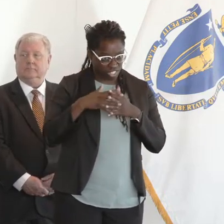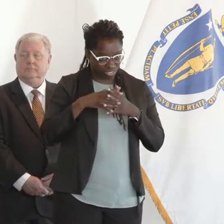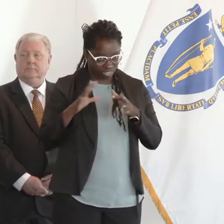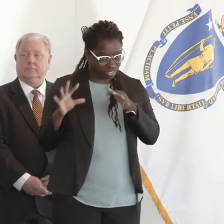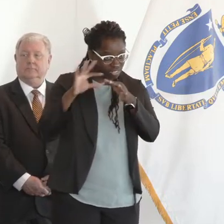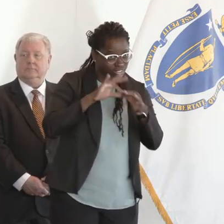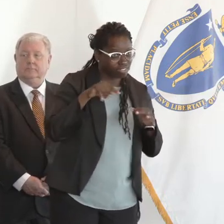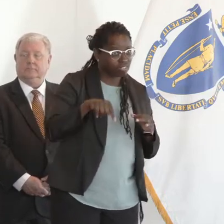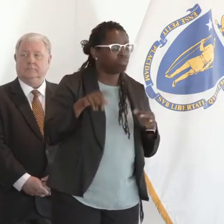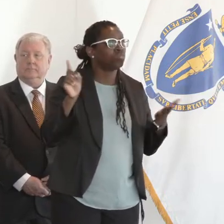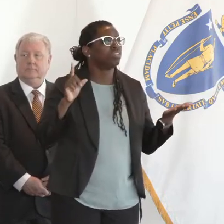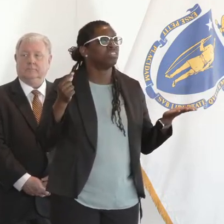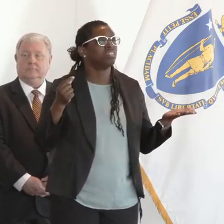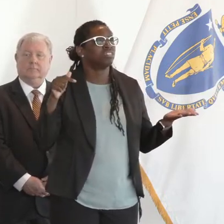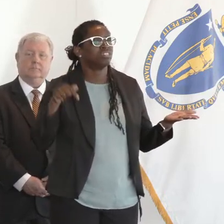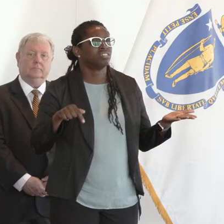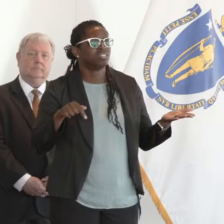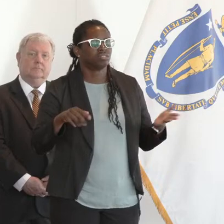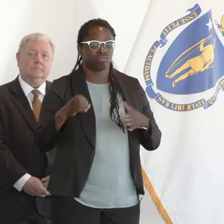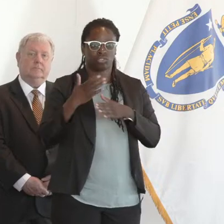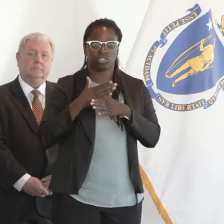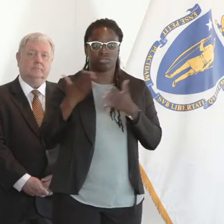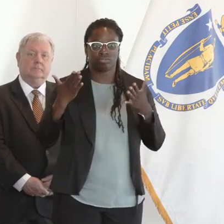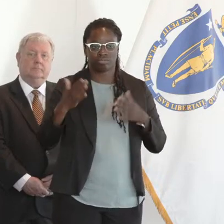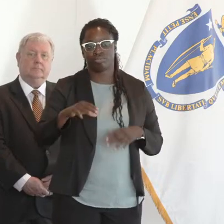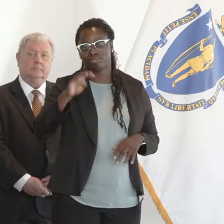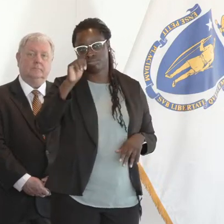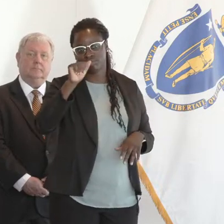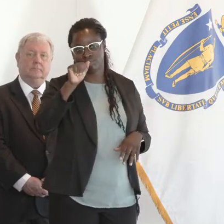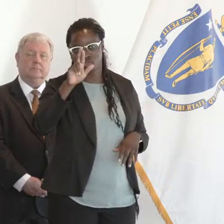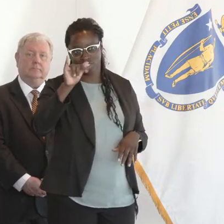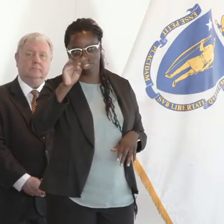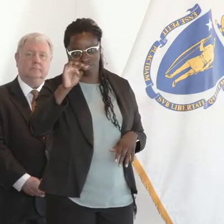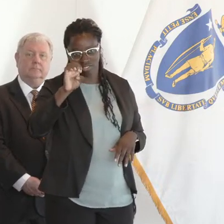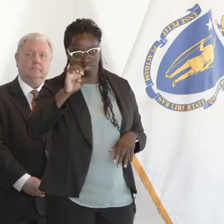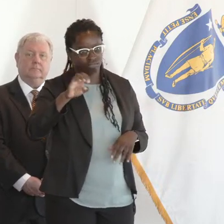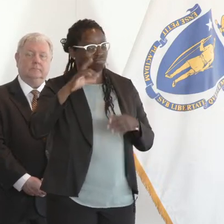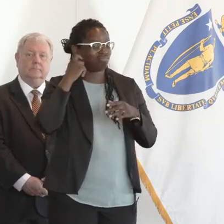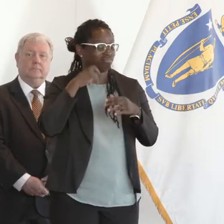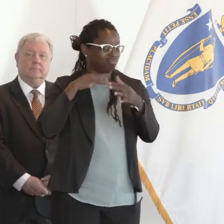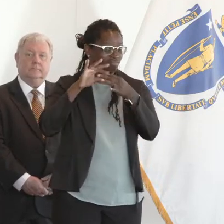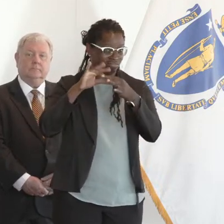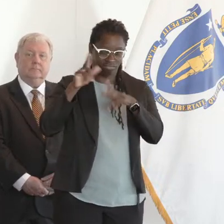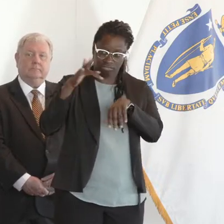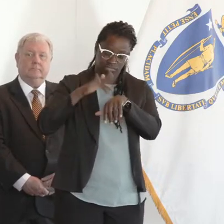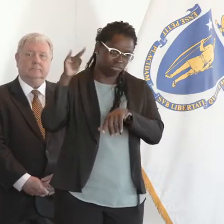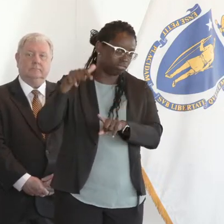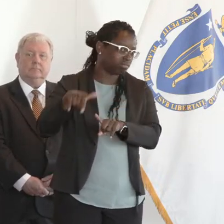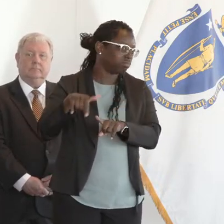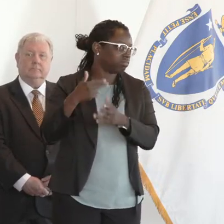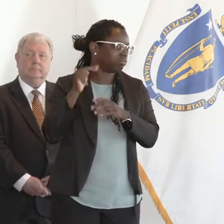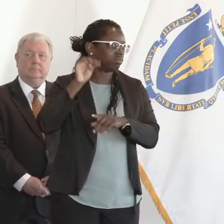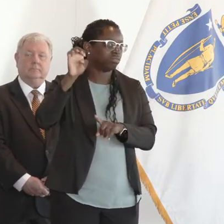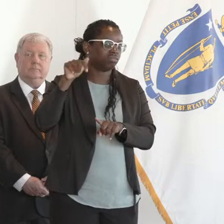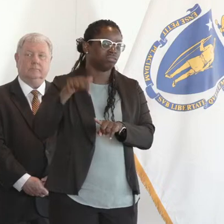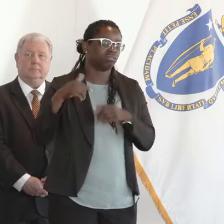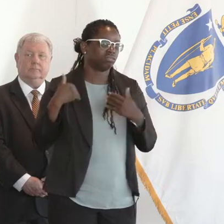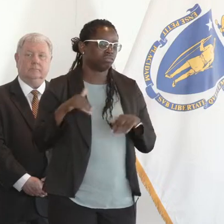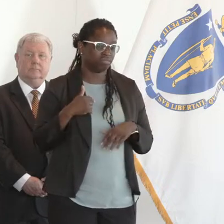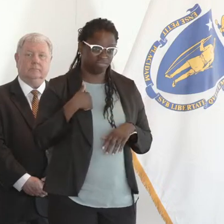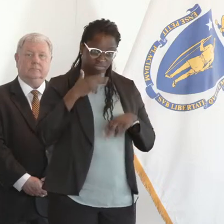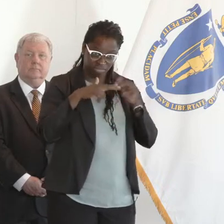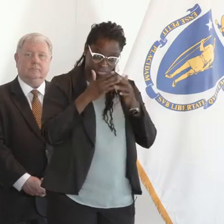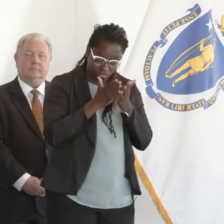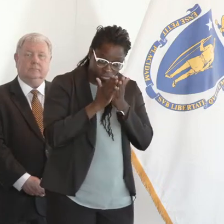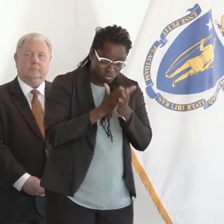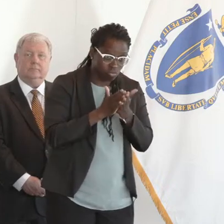shared maritime legacy of this proud Northeast. We built the ships and we fished the waters